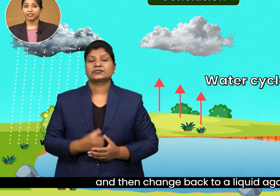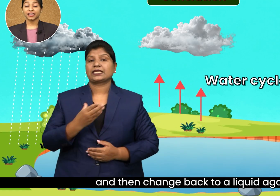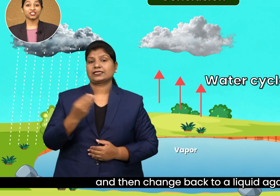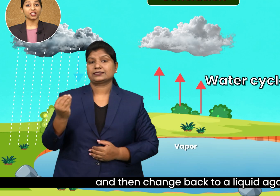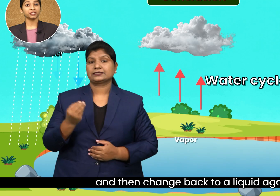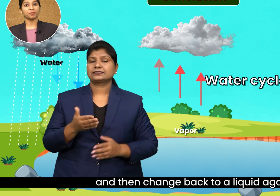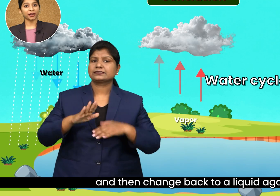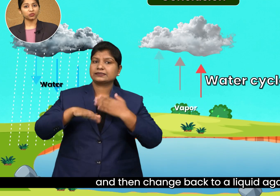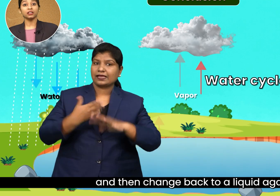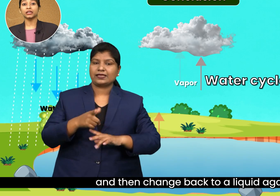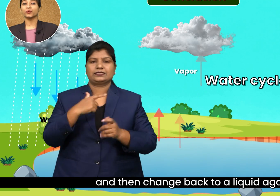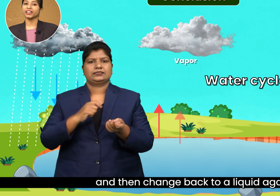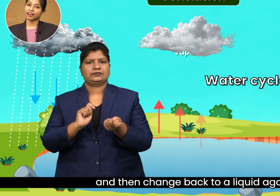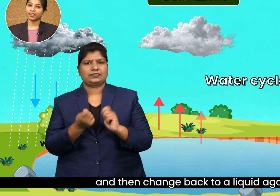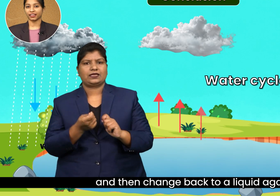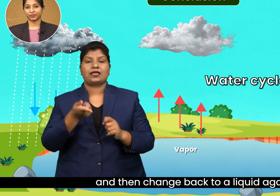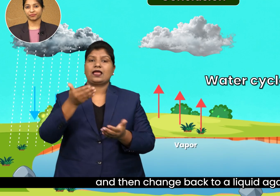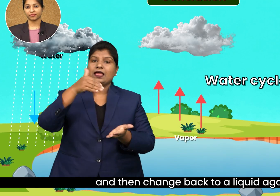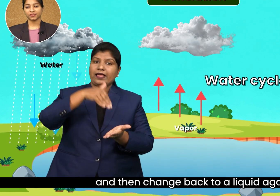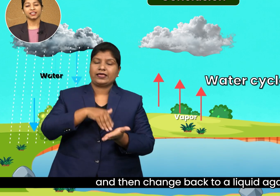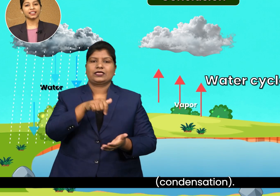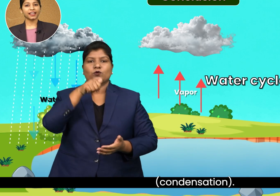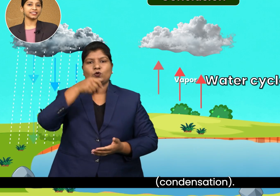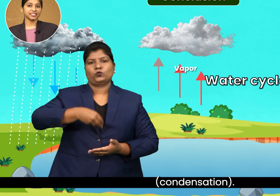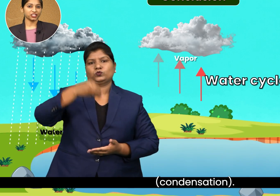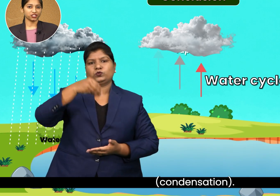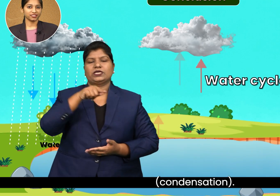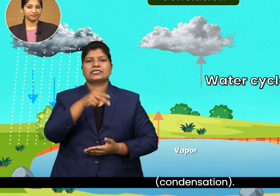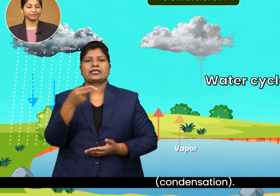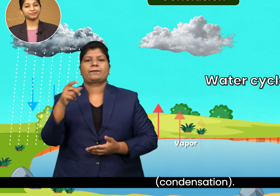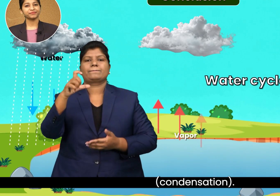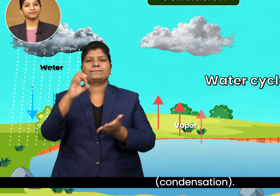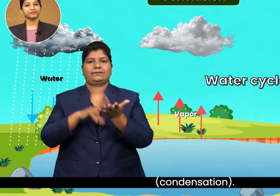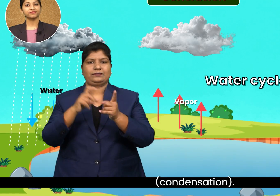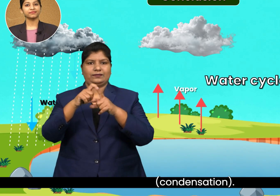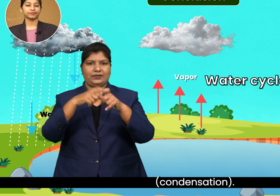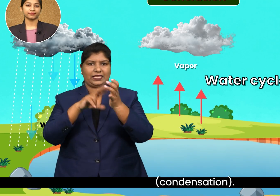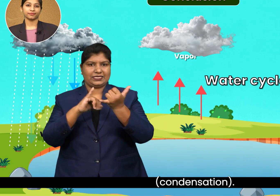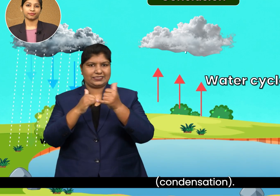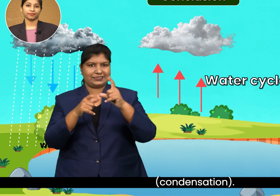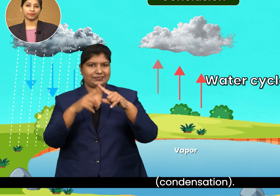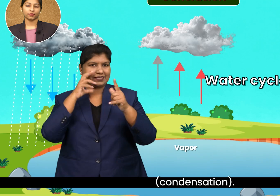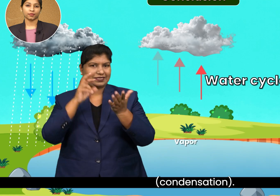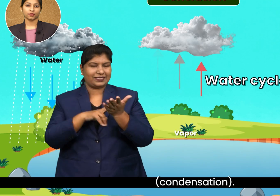and then change back to a liquid again, condensation.